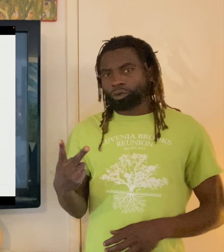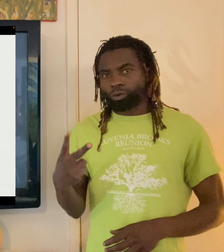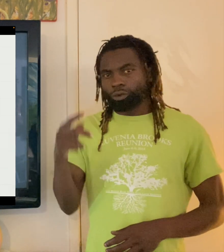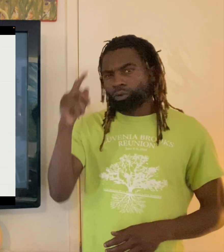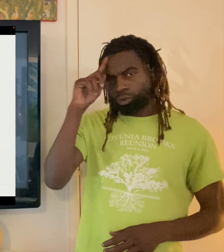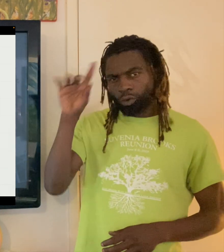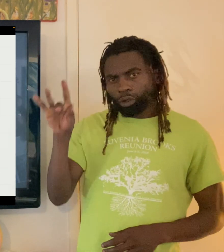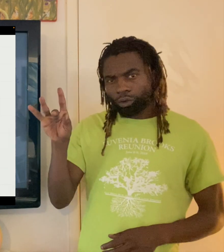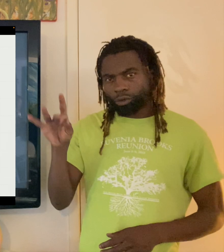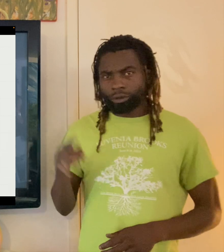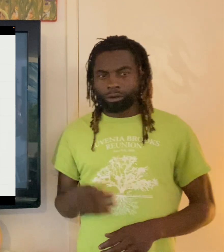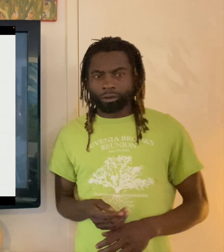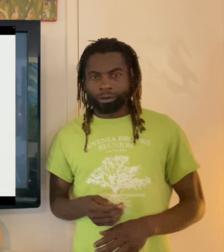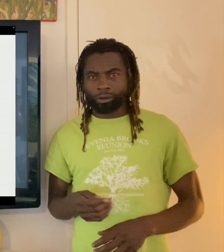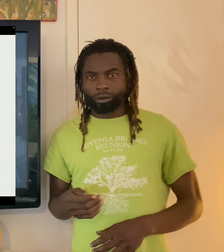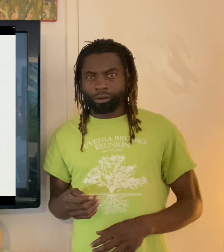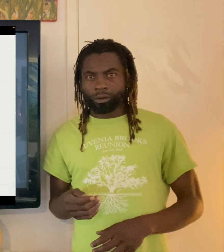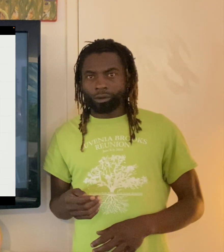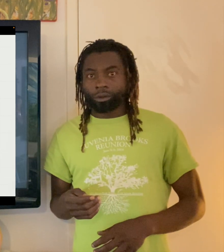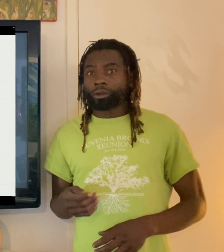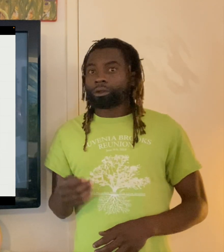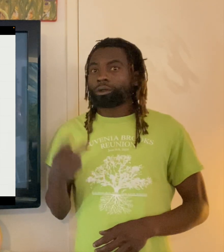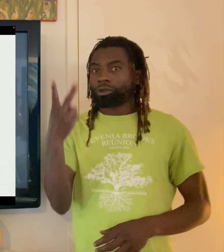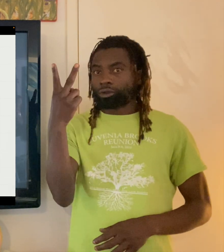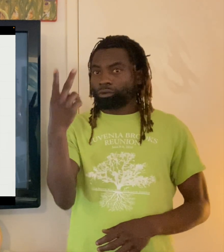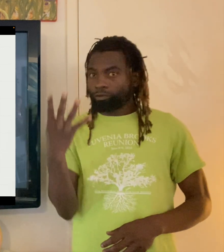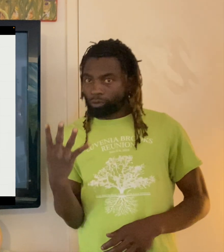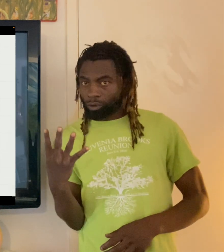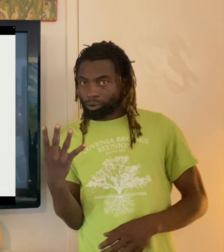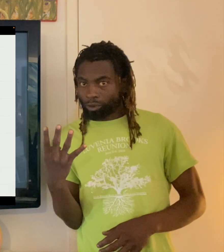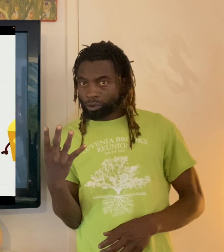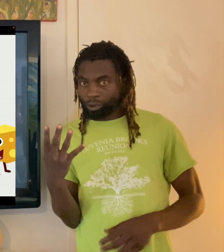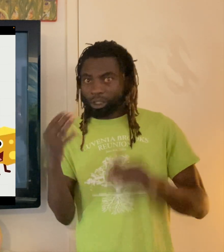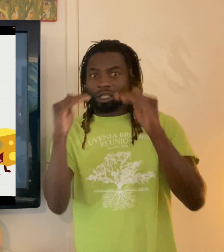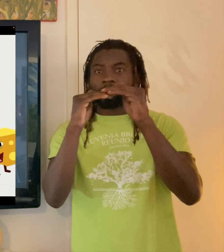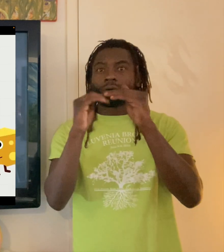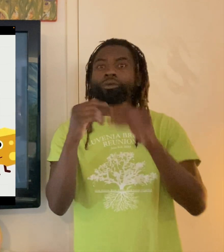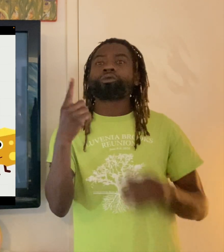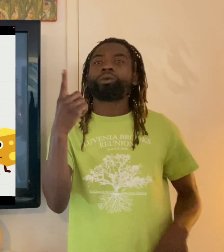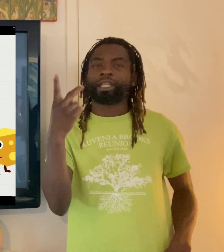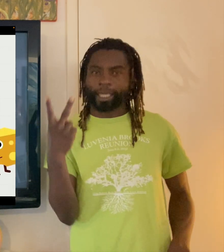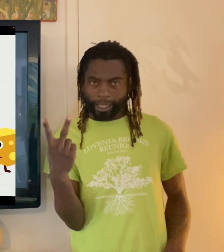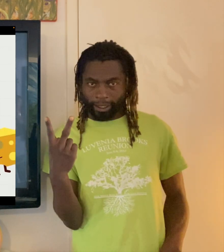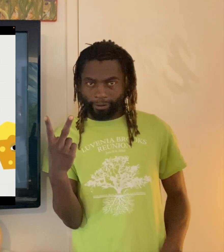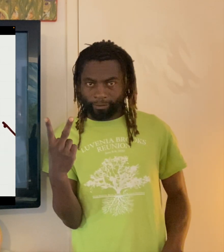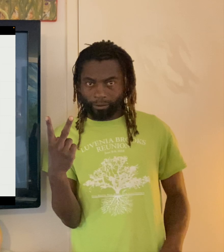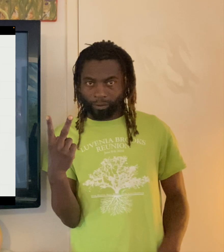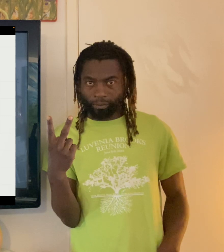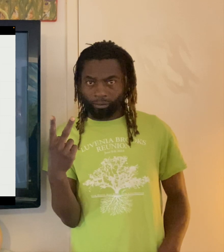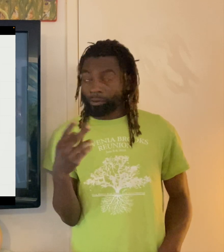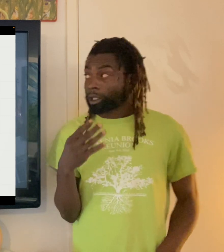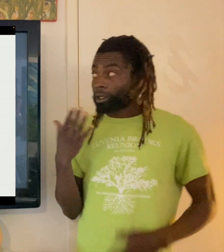And 2/4 is also the same as 1/2. 1/2.